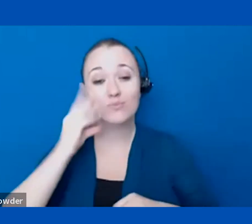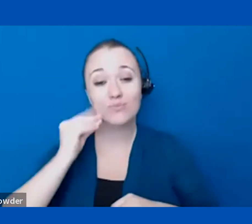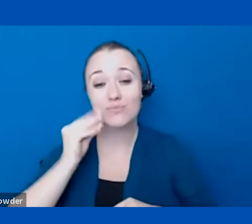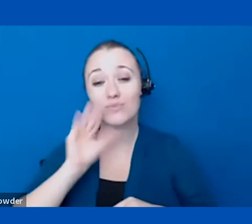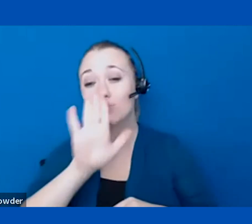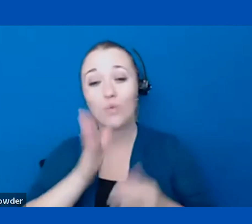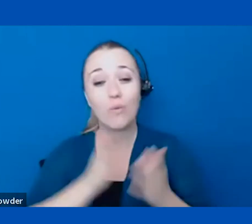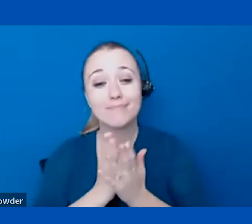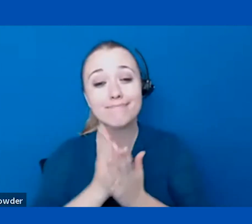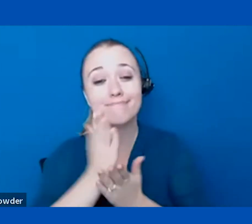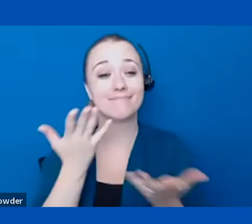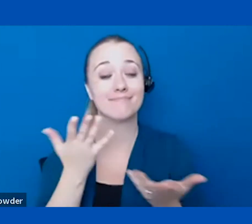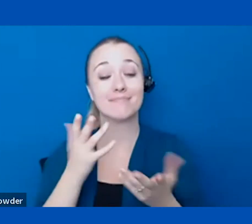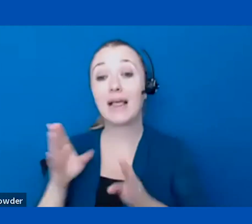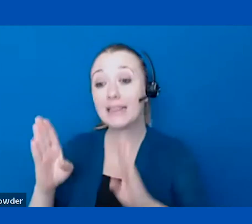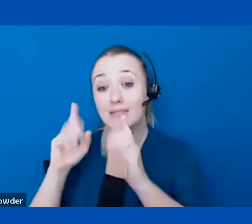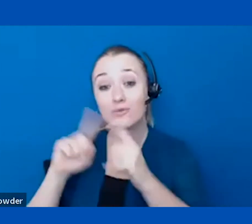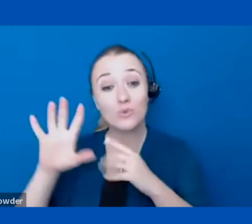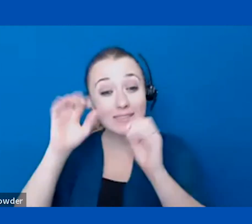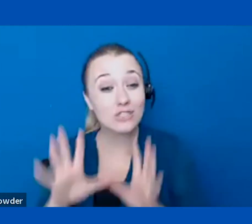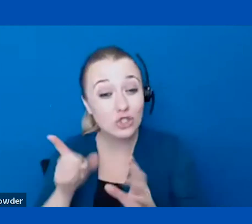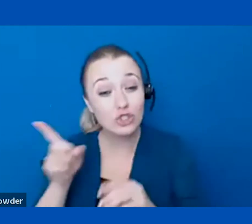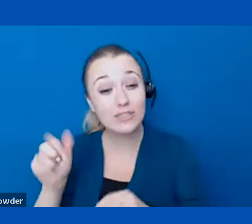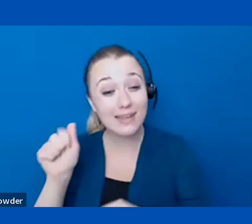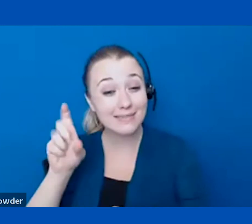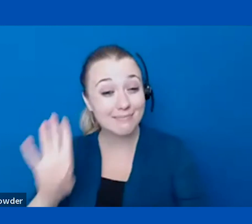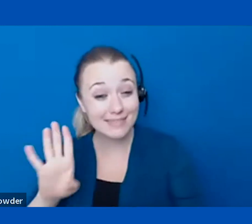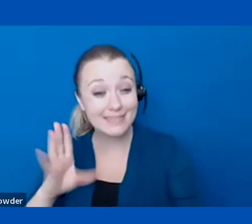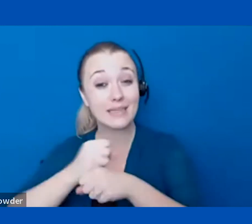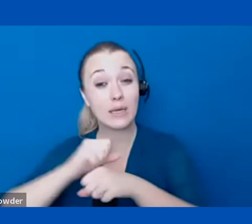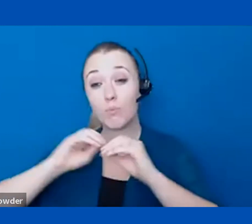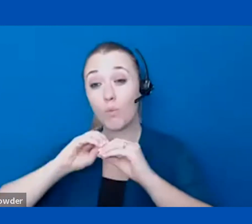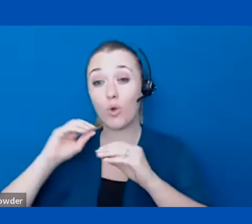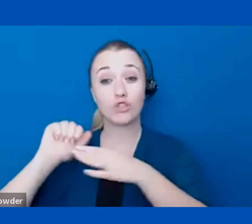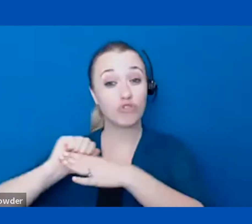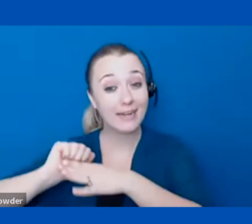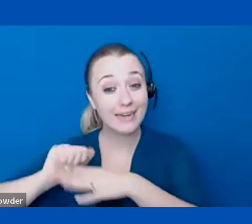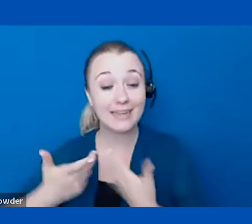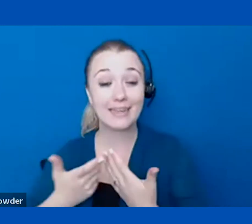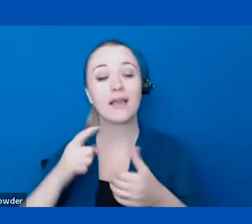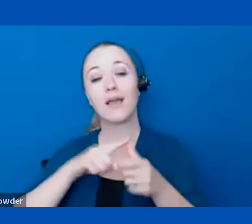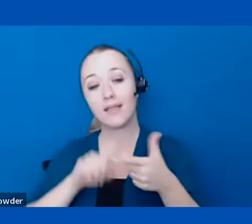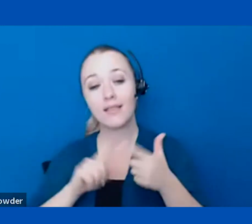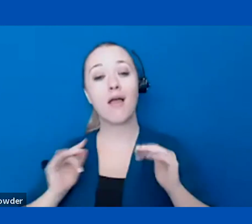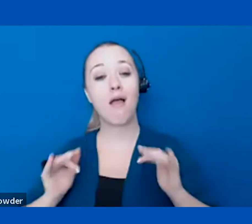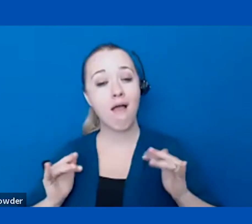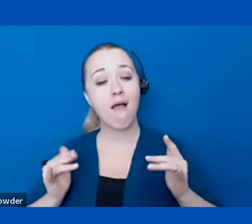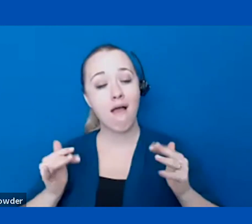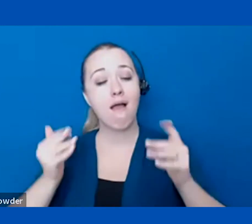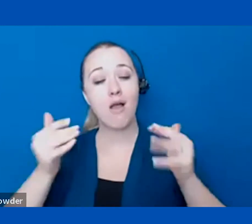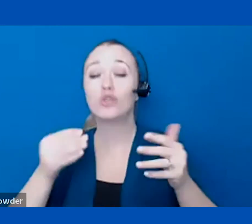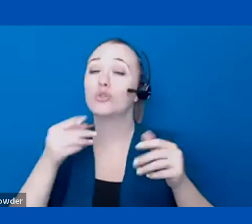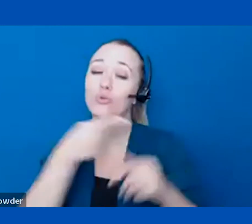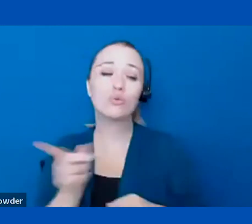teachers and instructors at ASDB and continuing to get more training, and then get to a place where not only are you able to do it